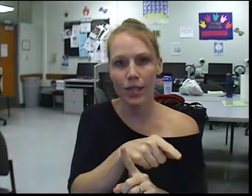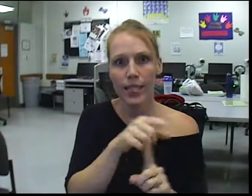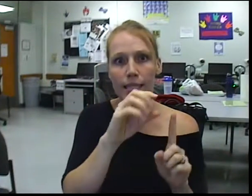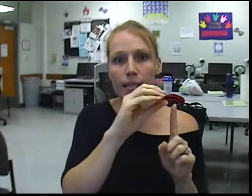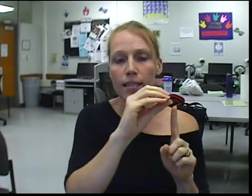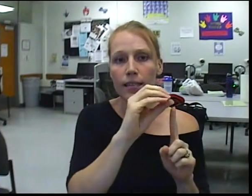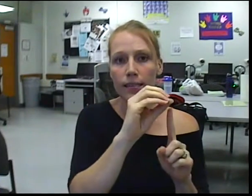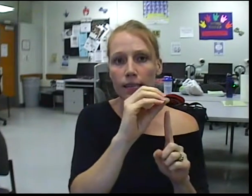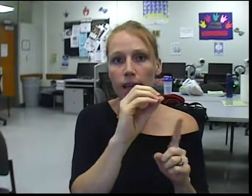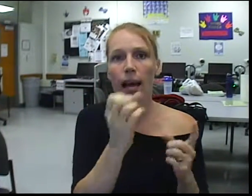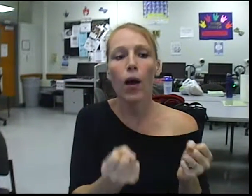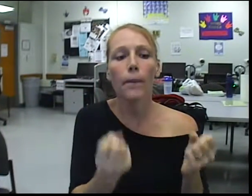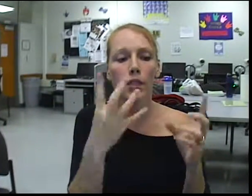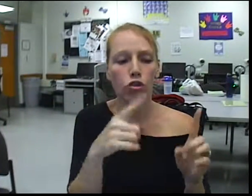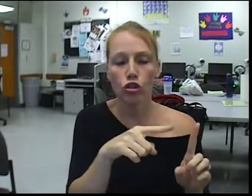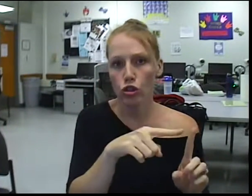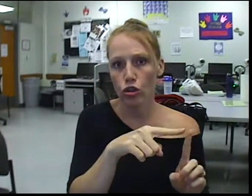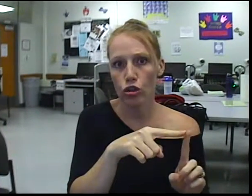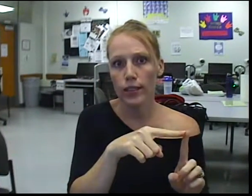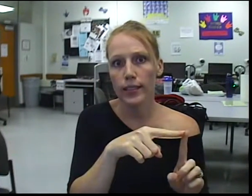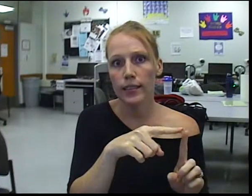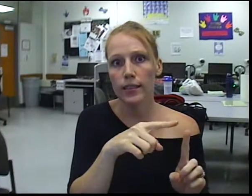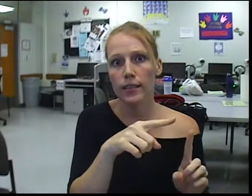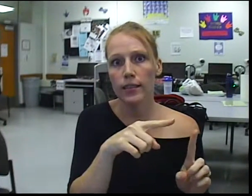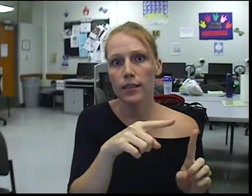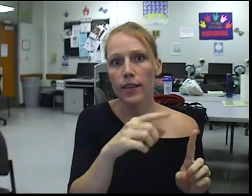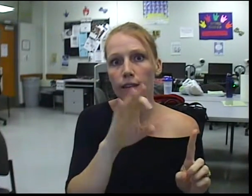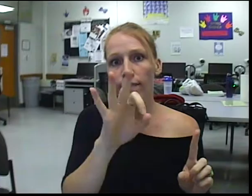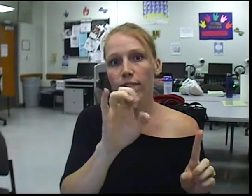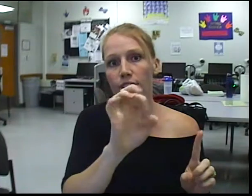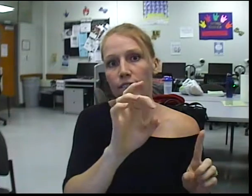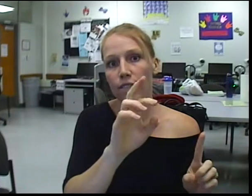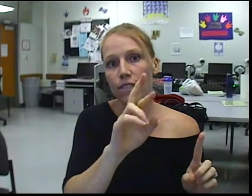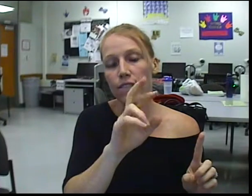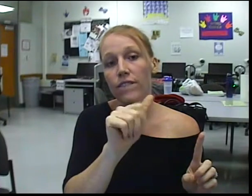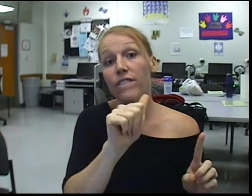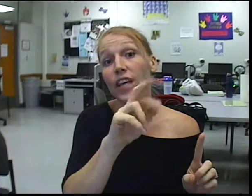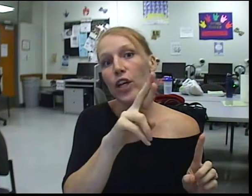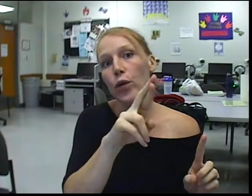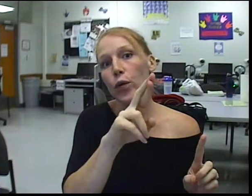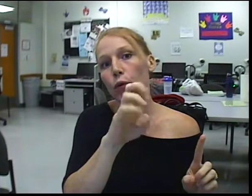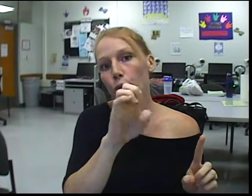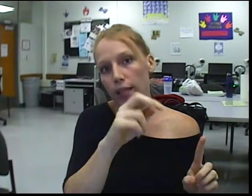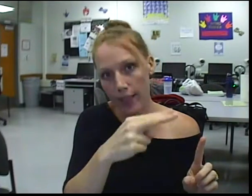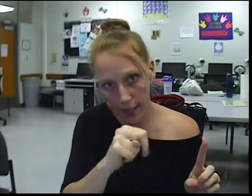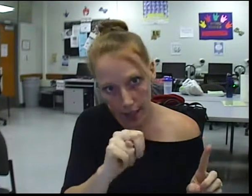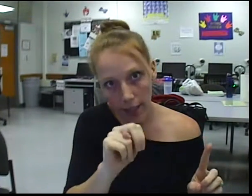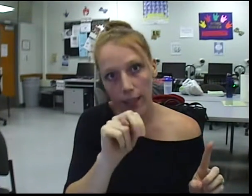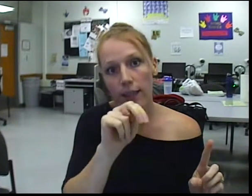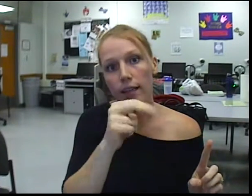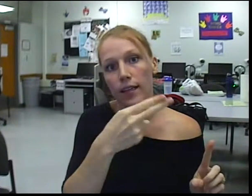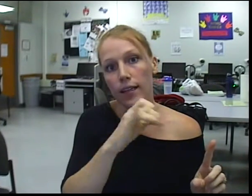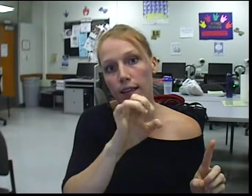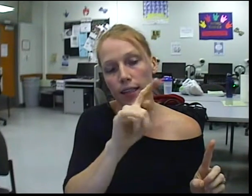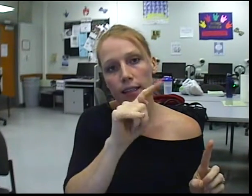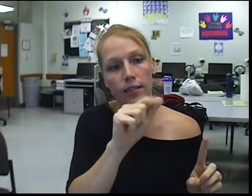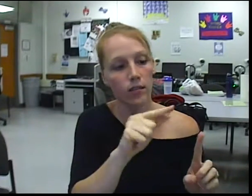32. Or 32 degrees Fahrenheit, 0 degrees Celsius. If you have the dew